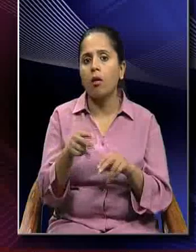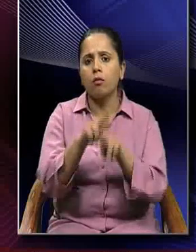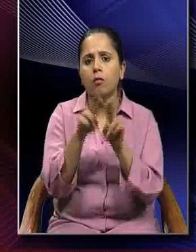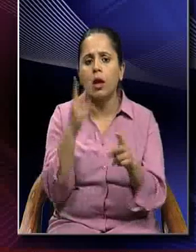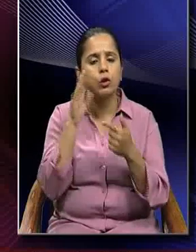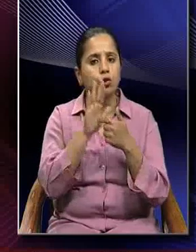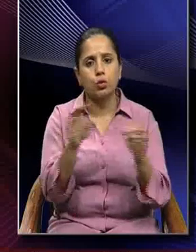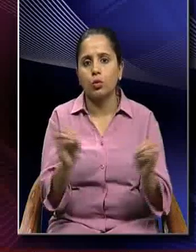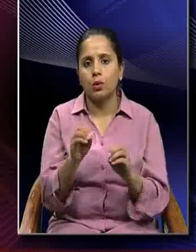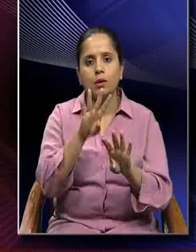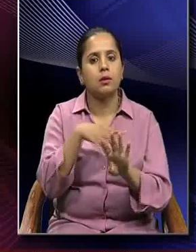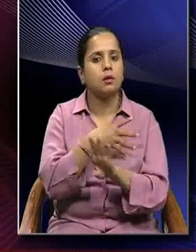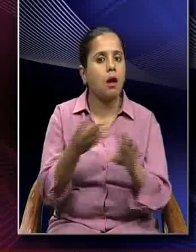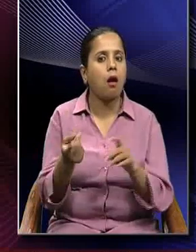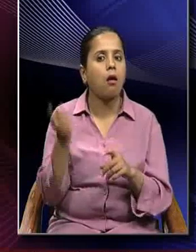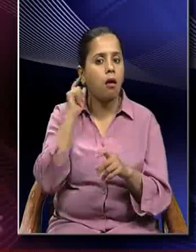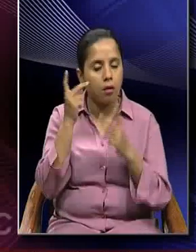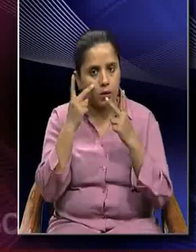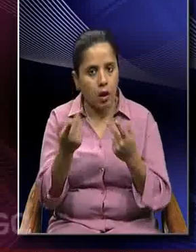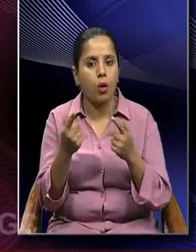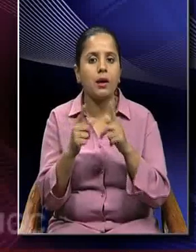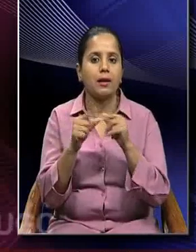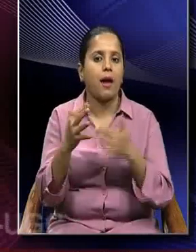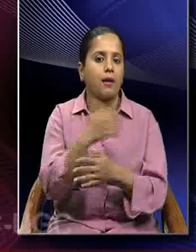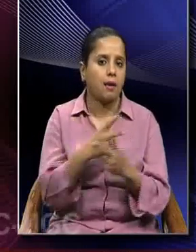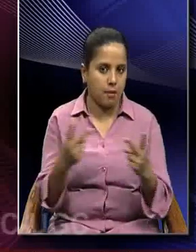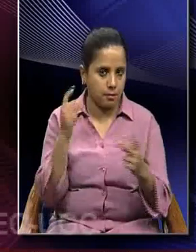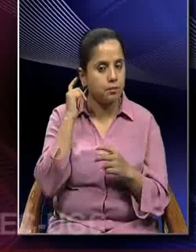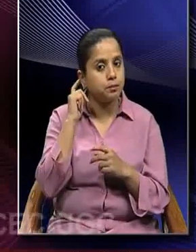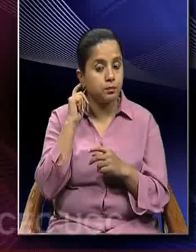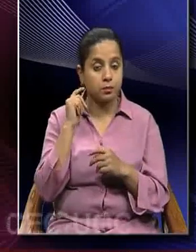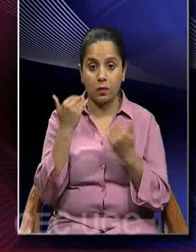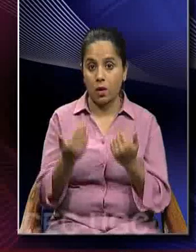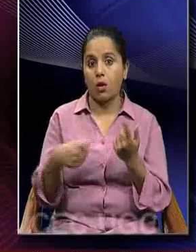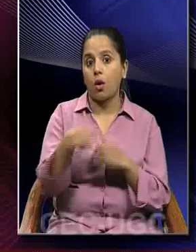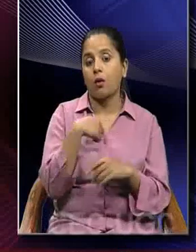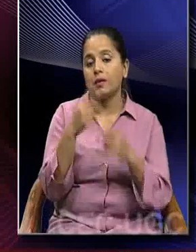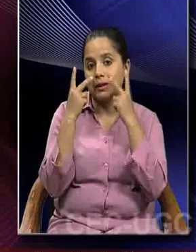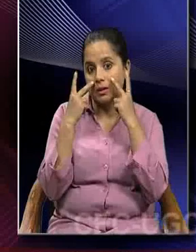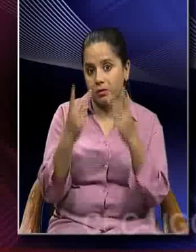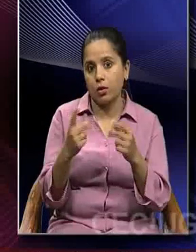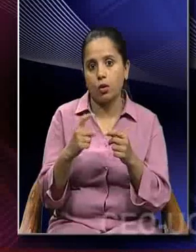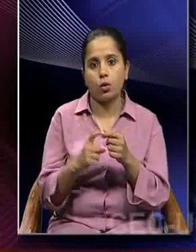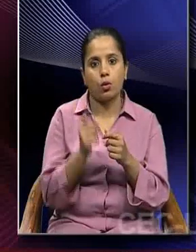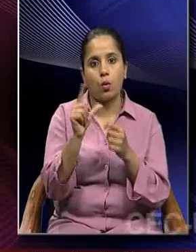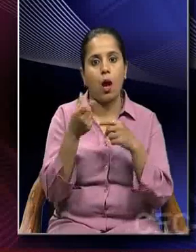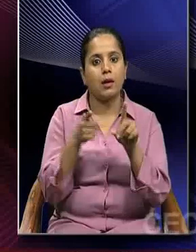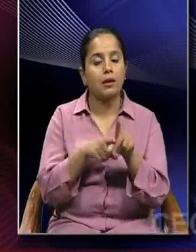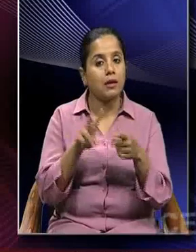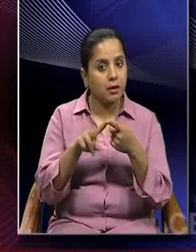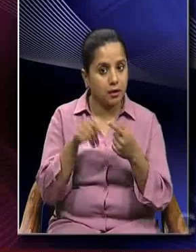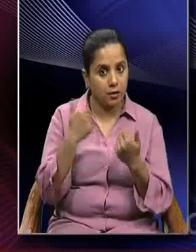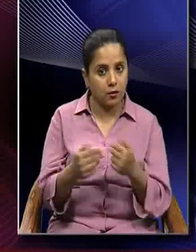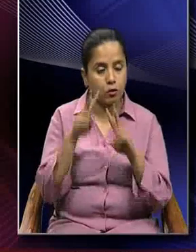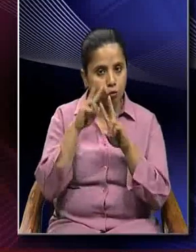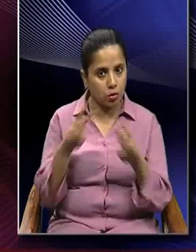of statistical assumptions of the data. Now we turn to qualitative research approaches, which is